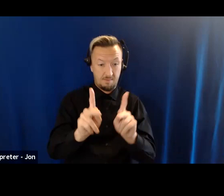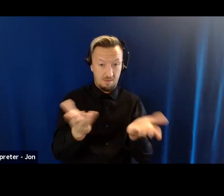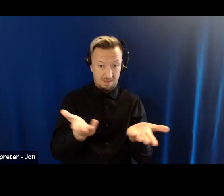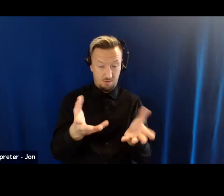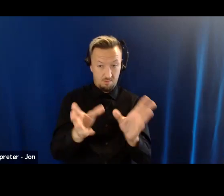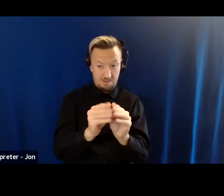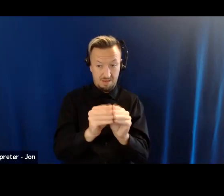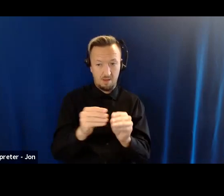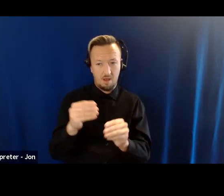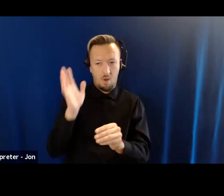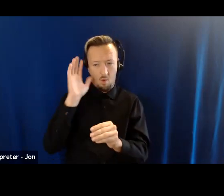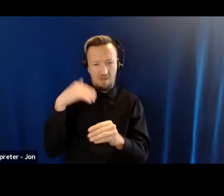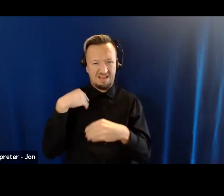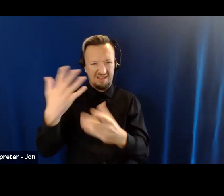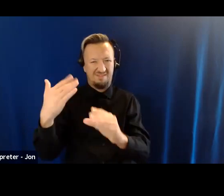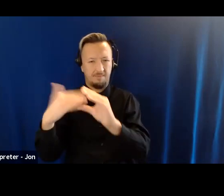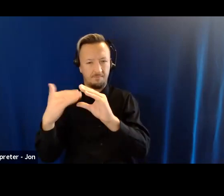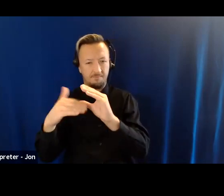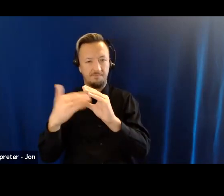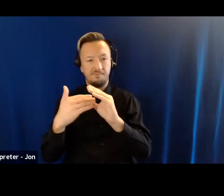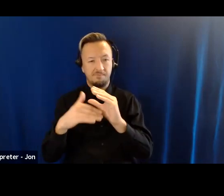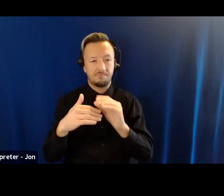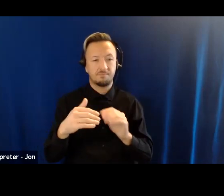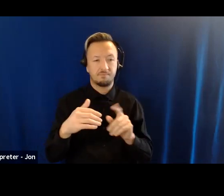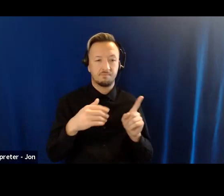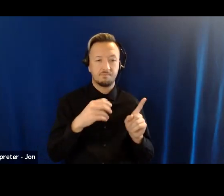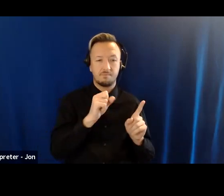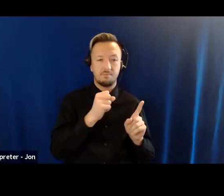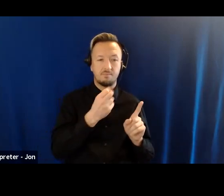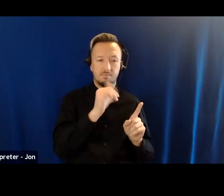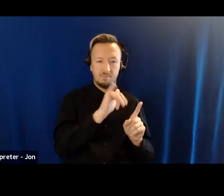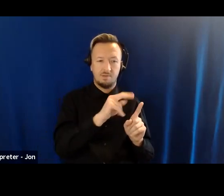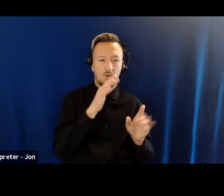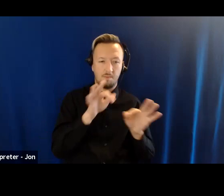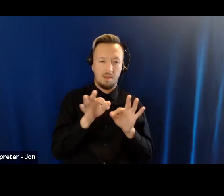after this. We hold daily calls, as Shailene will share in a moment.